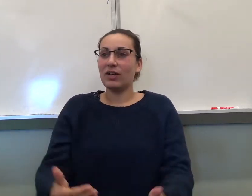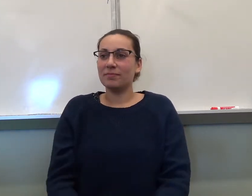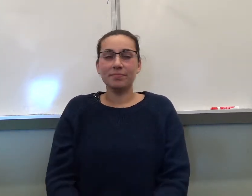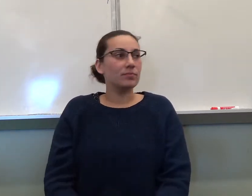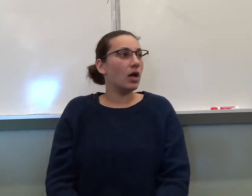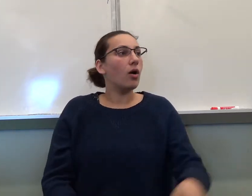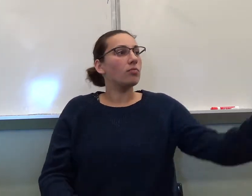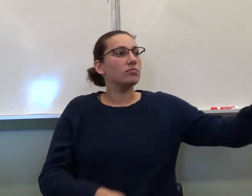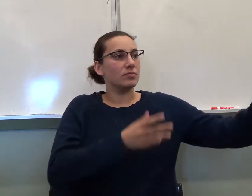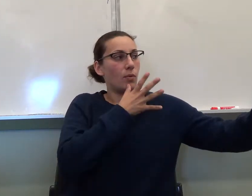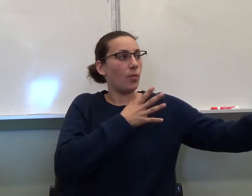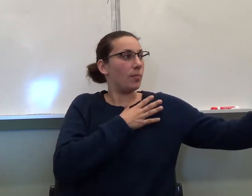383.